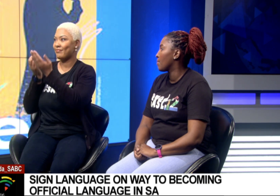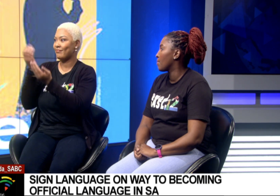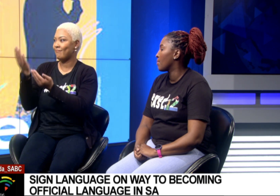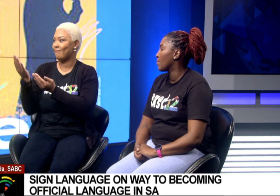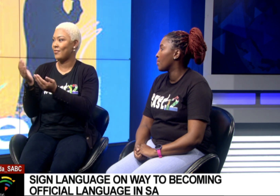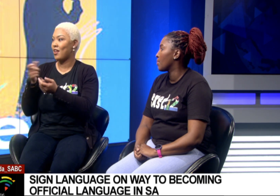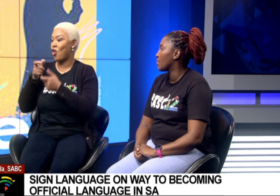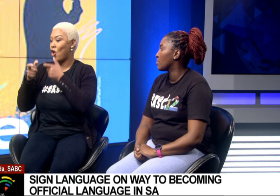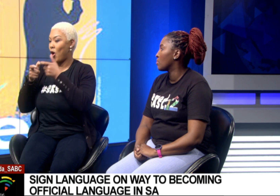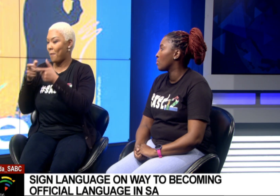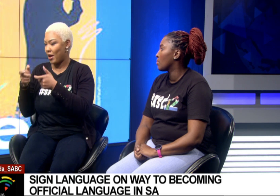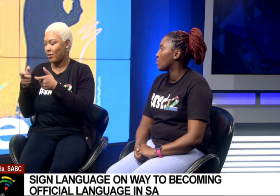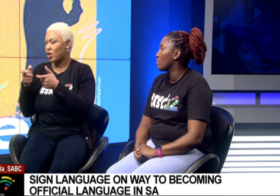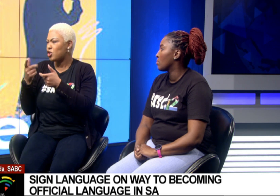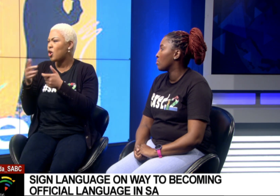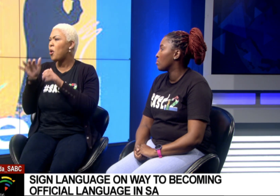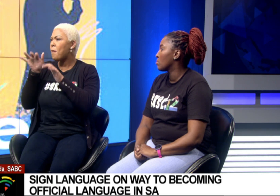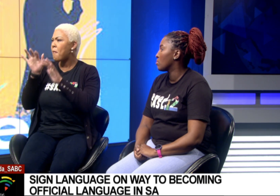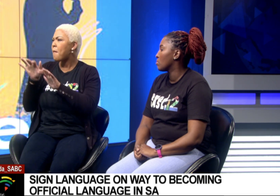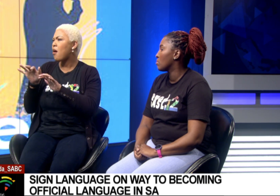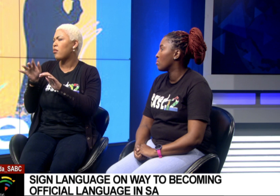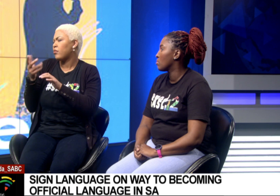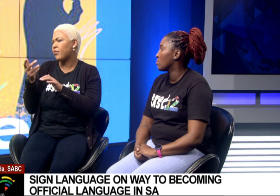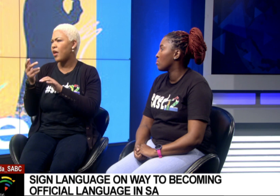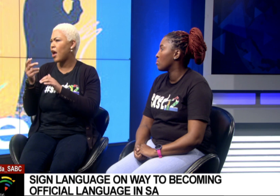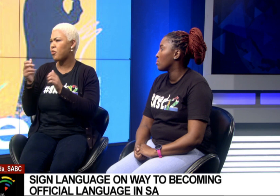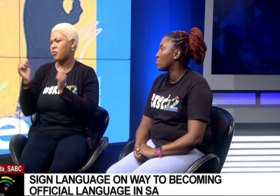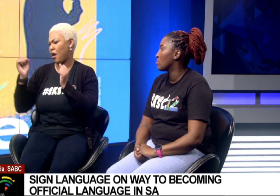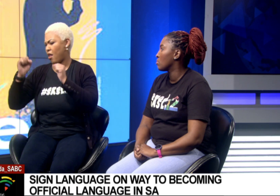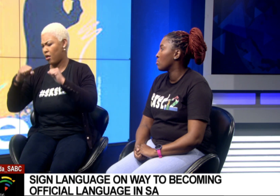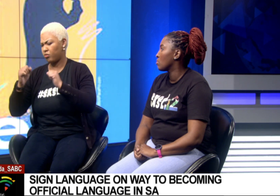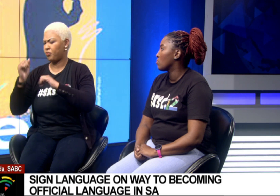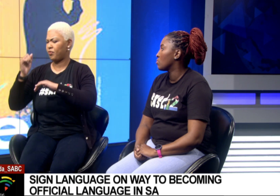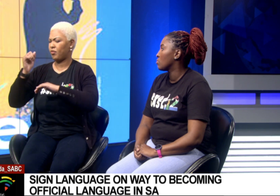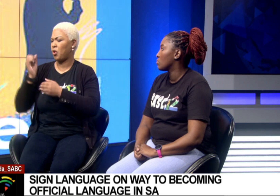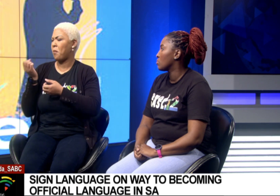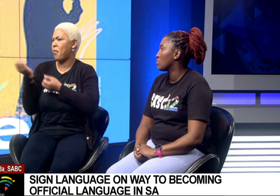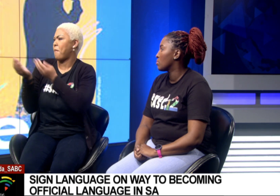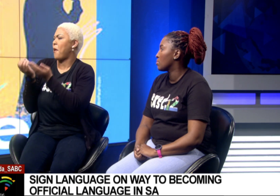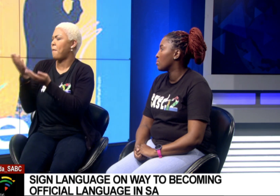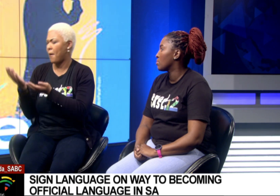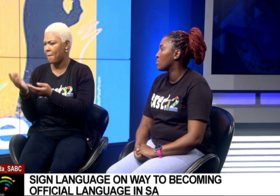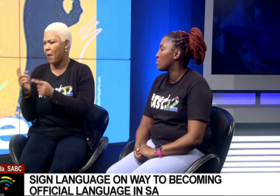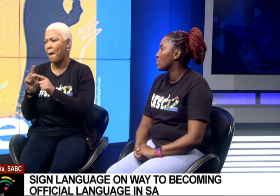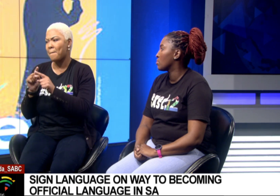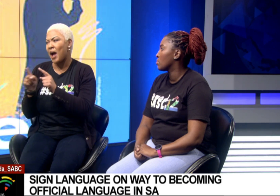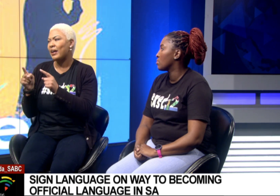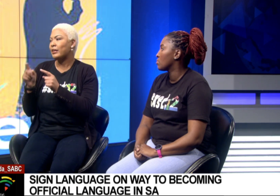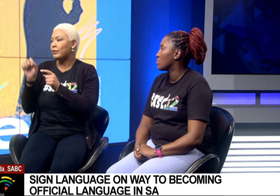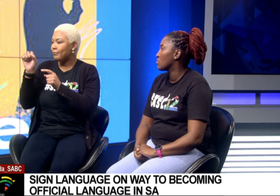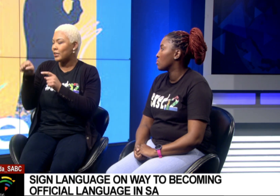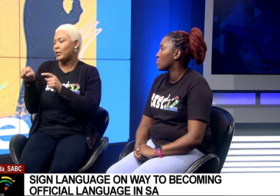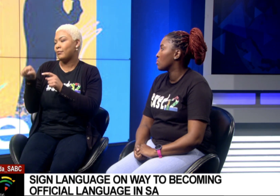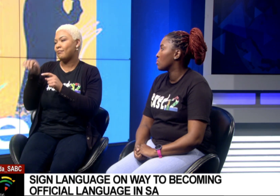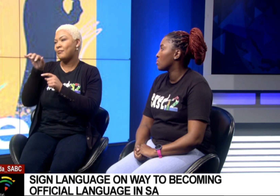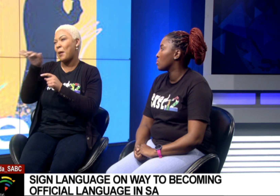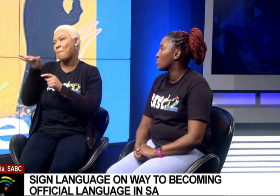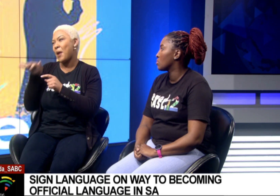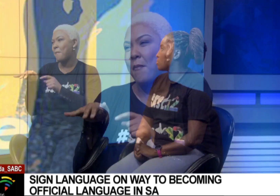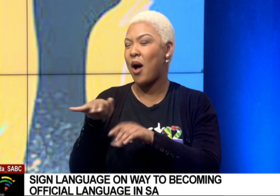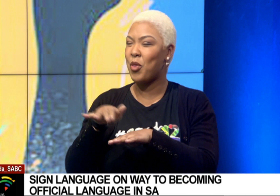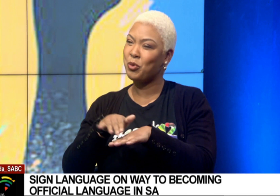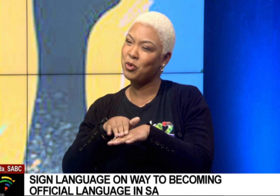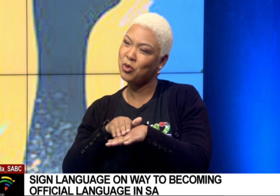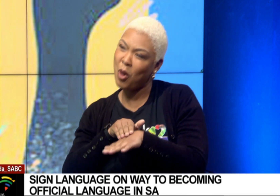deadline for the comments for the 18th Amendment Bill, so that with all these comments can be